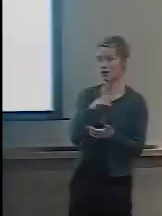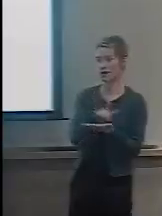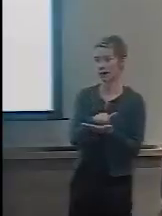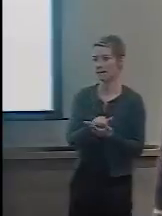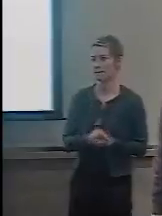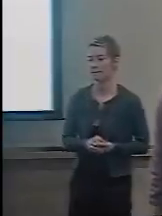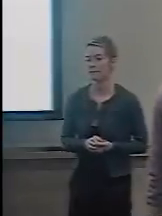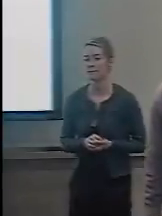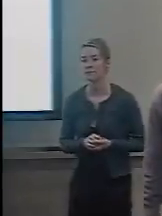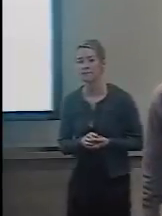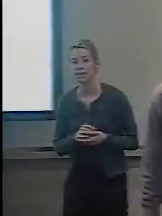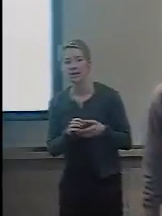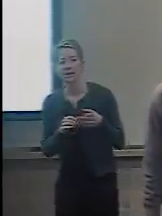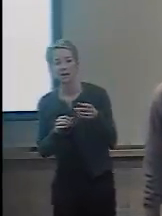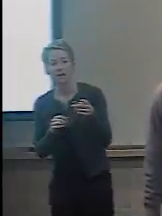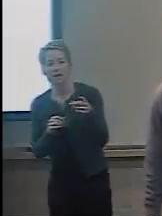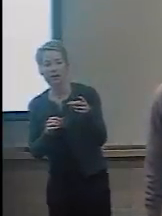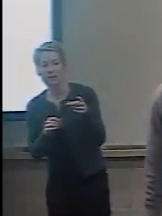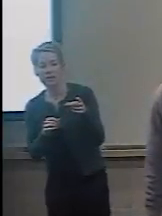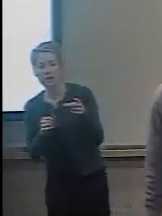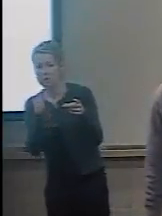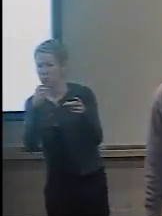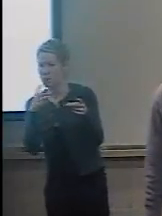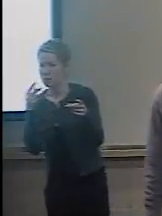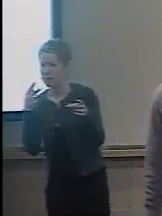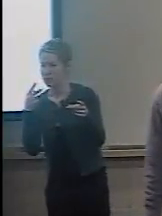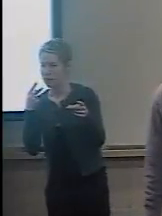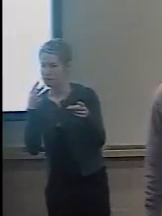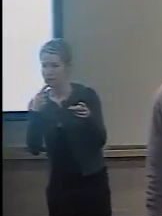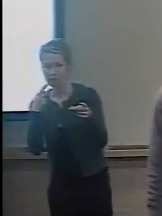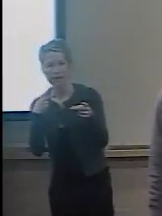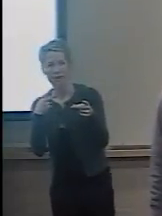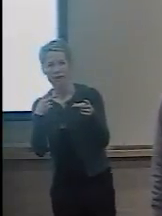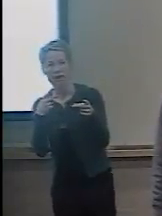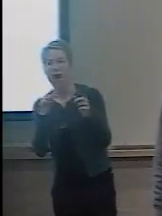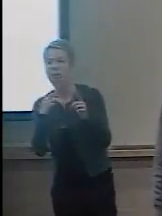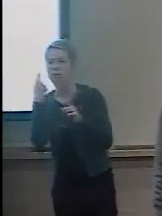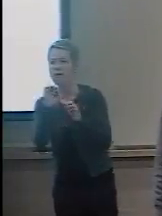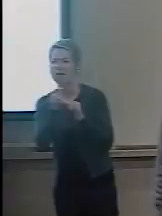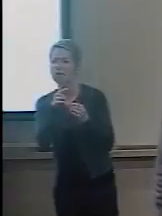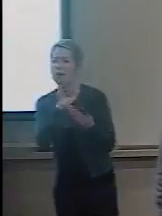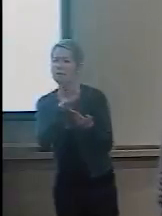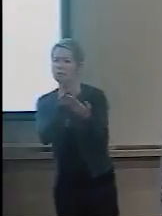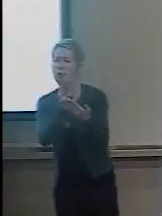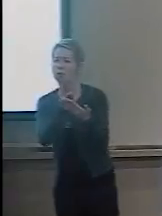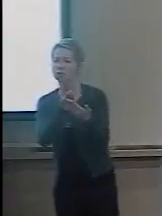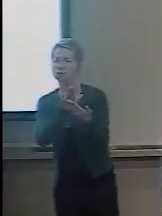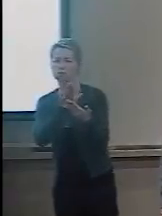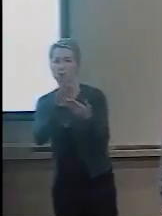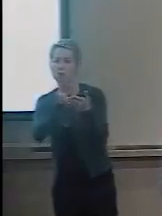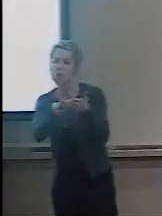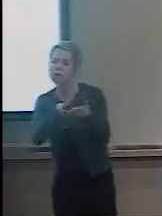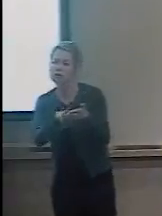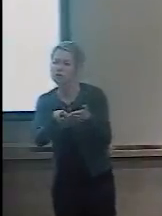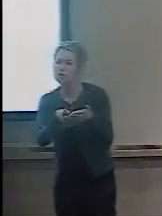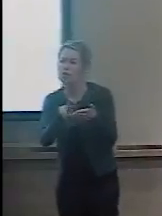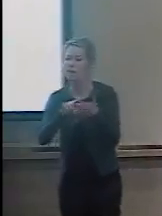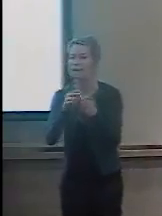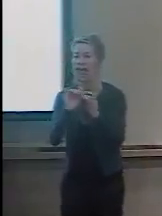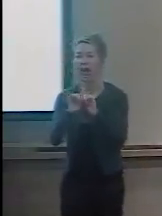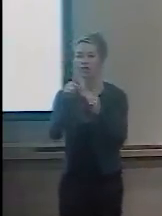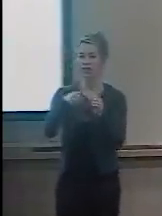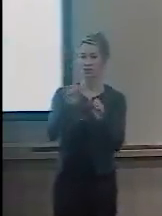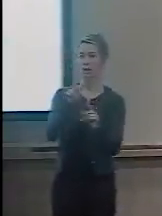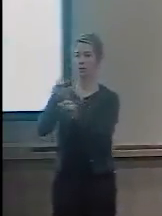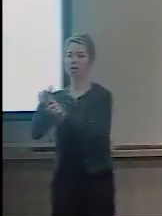Yes? I'm wondering how do you approach your research and the applicability, how this could be applied to other